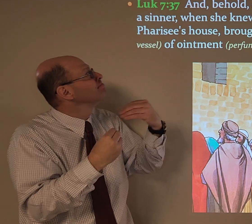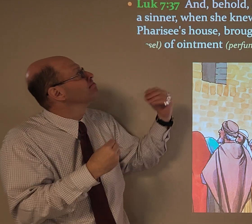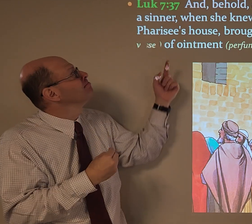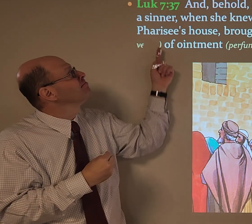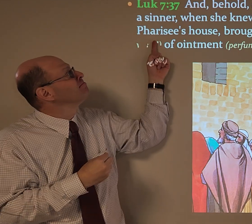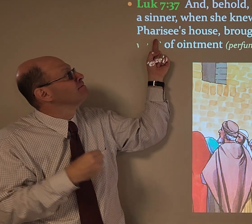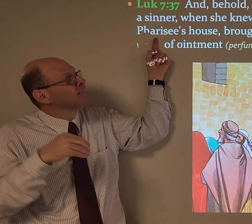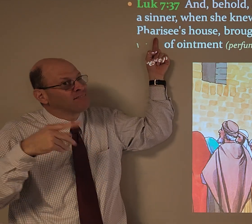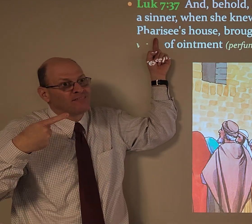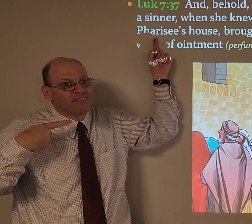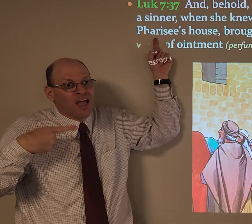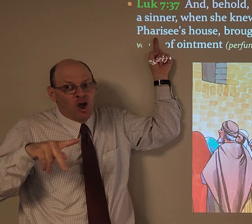house,